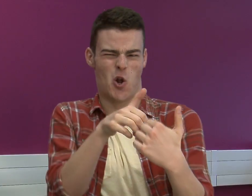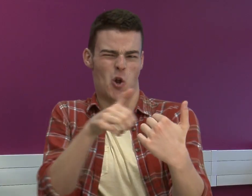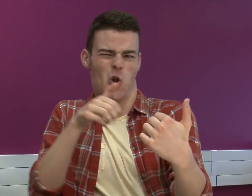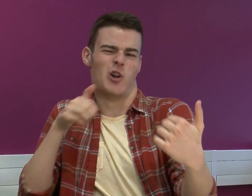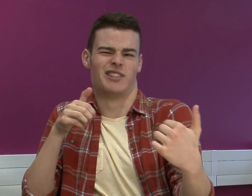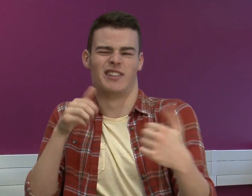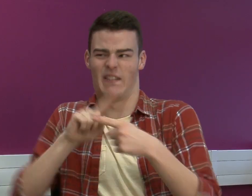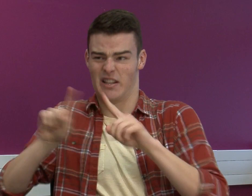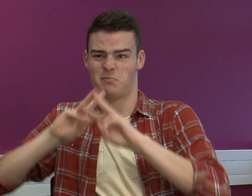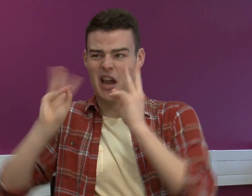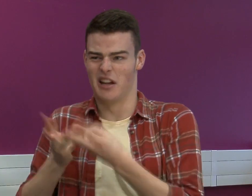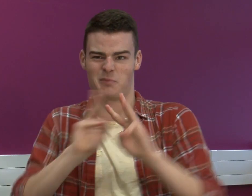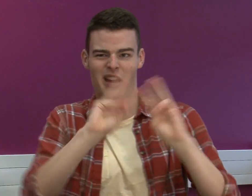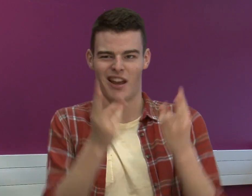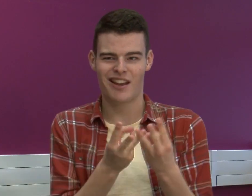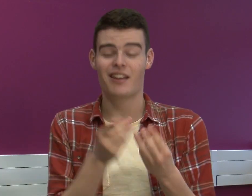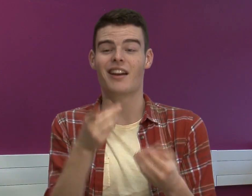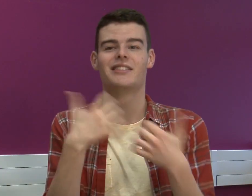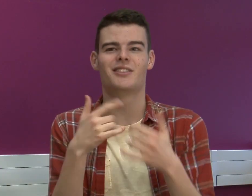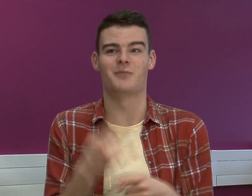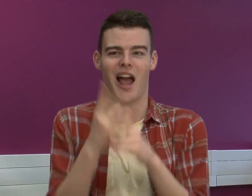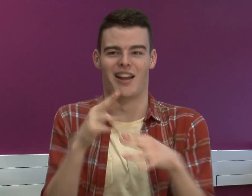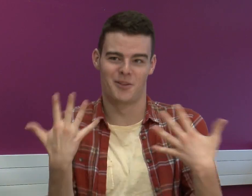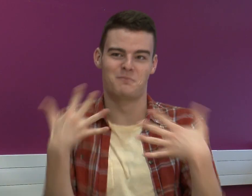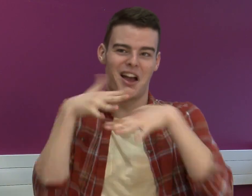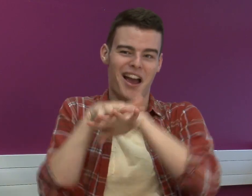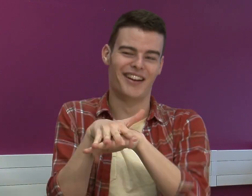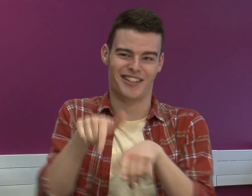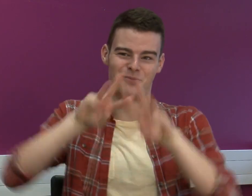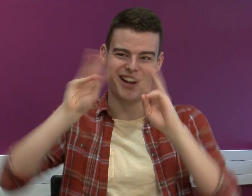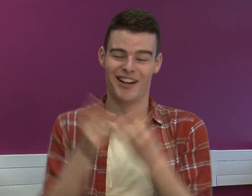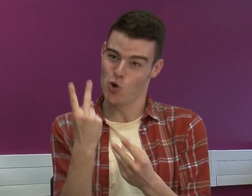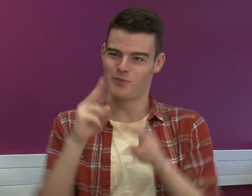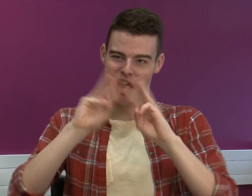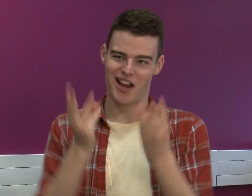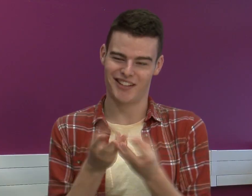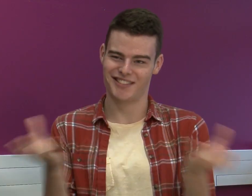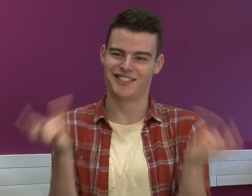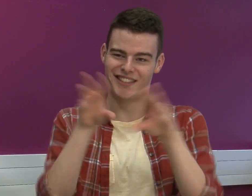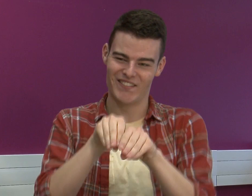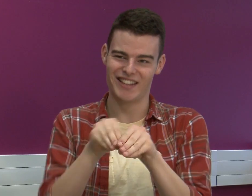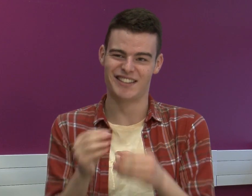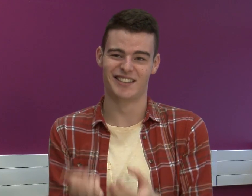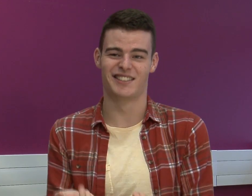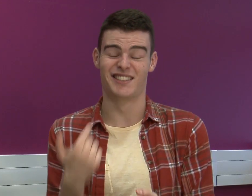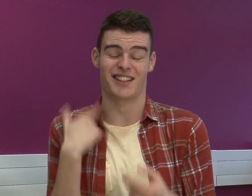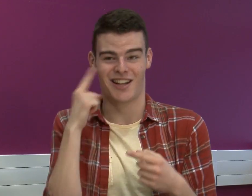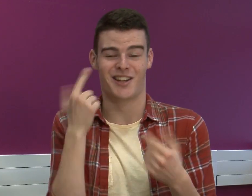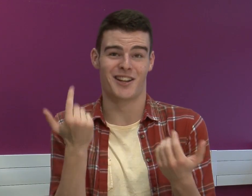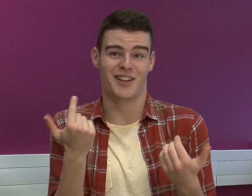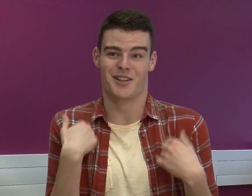Because we are all part of the same world, so to be able to communicate and live and work and socialise in the same world without those language barriers would be